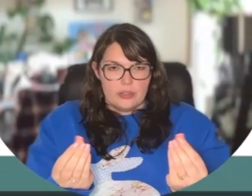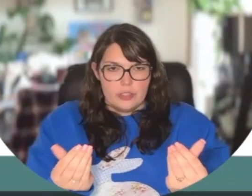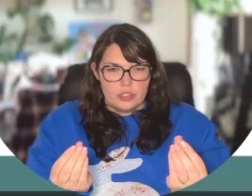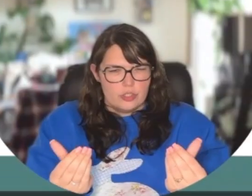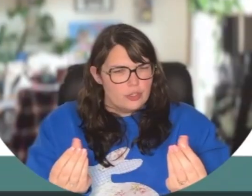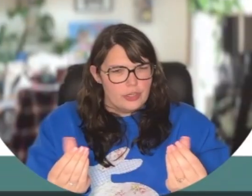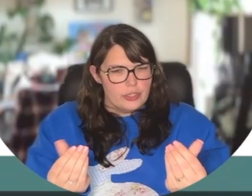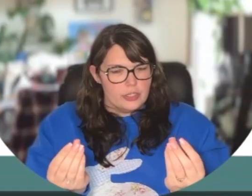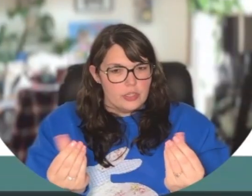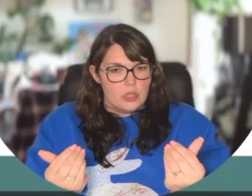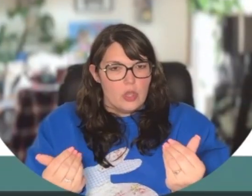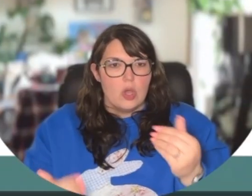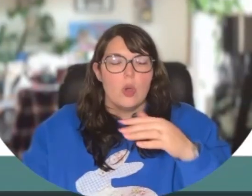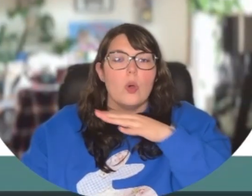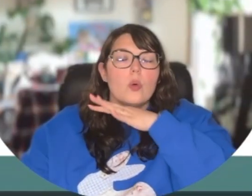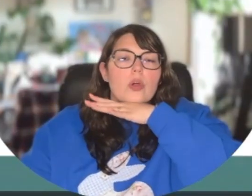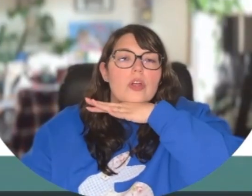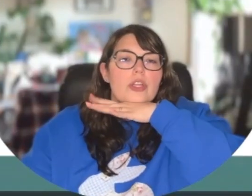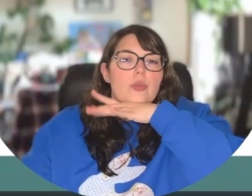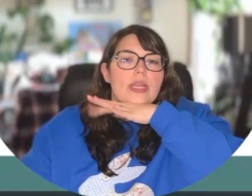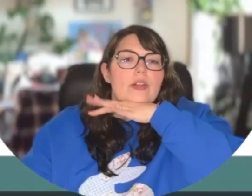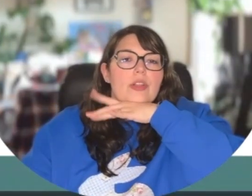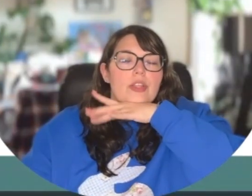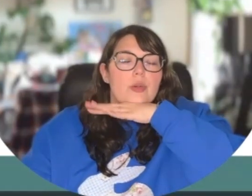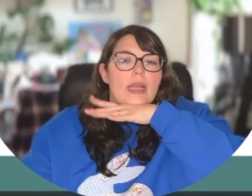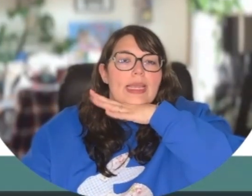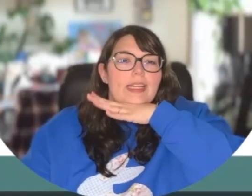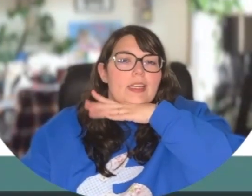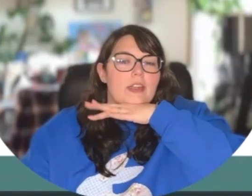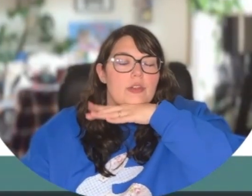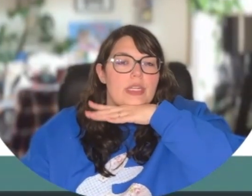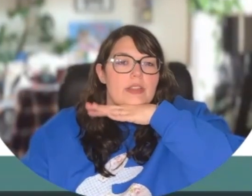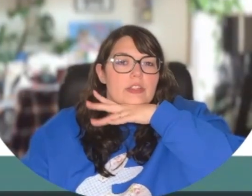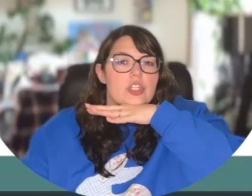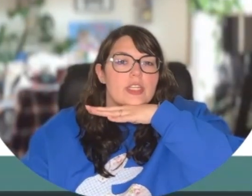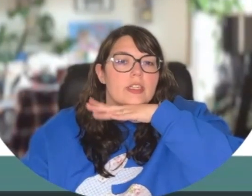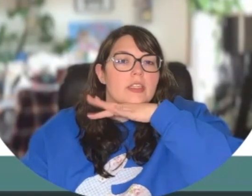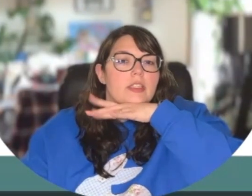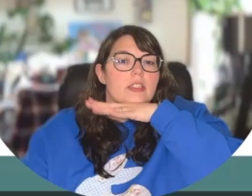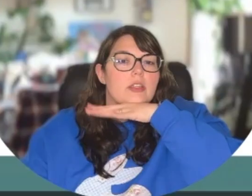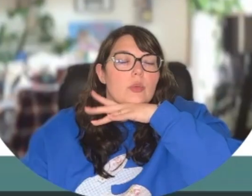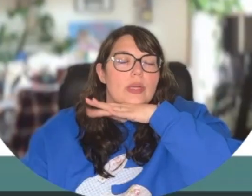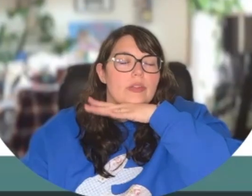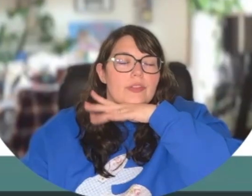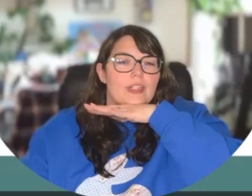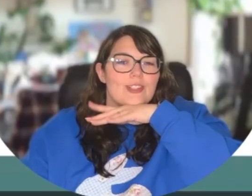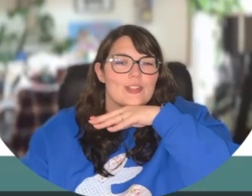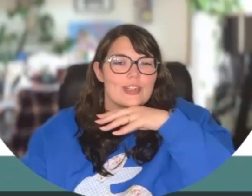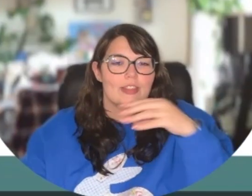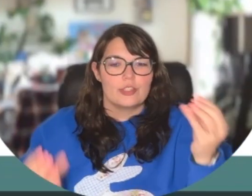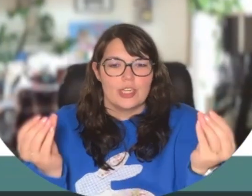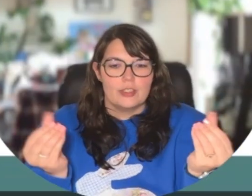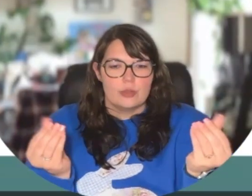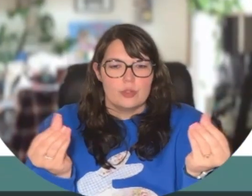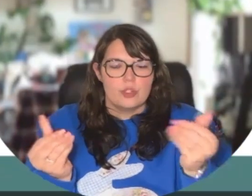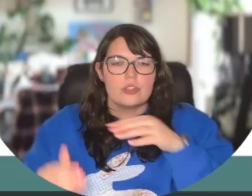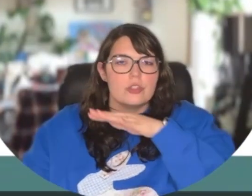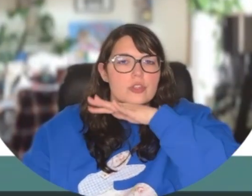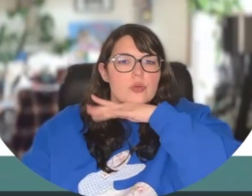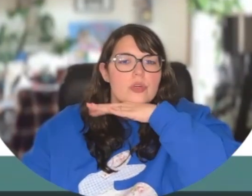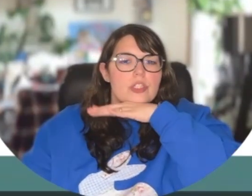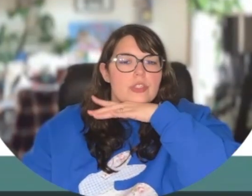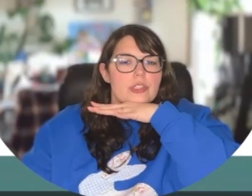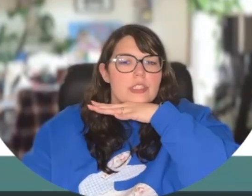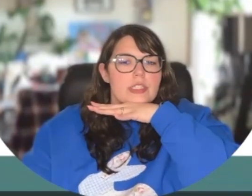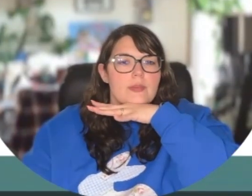your fingers, dirt, or you wiggle your hand underneath your chin, or wiggle your fingers underneath your chin. So